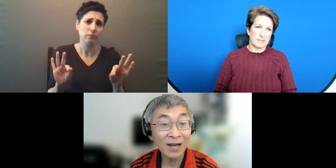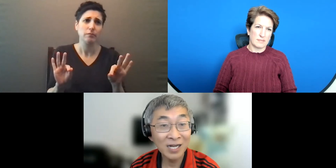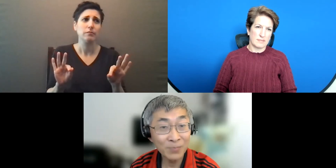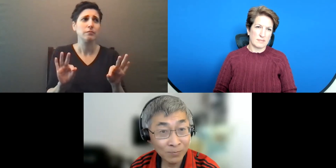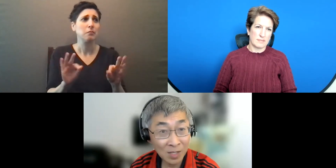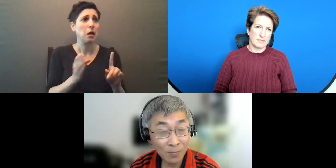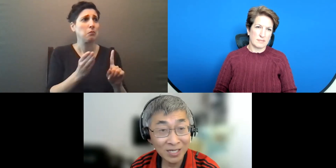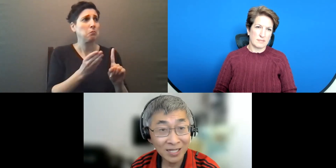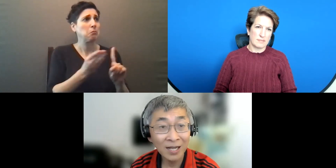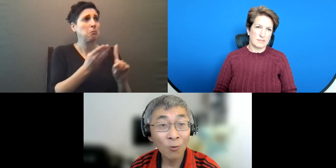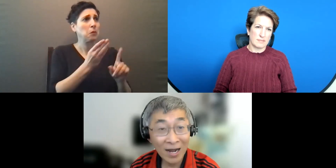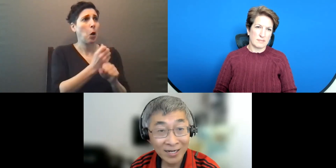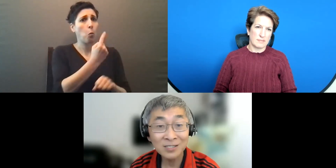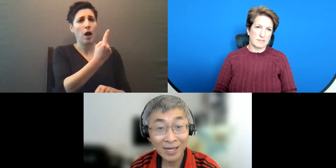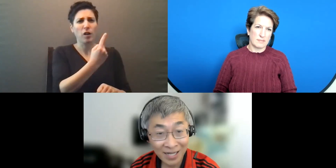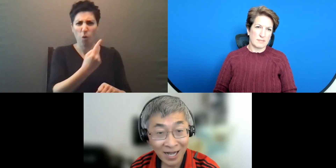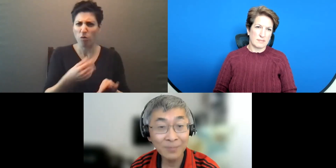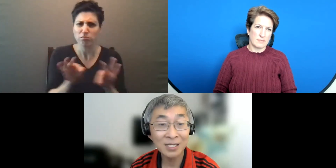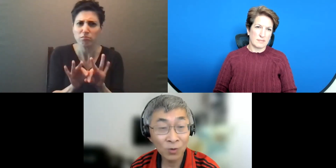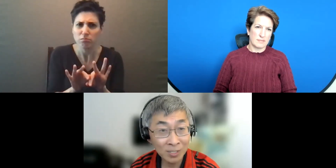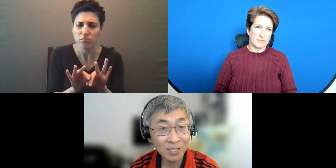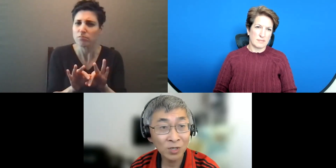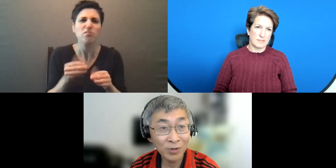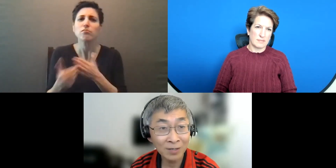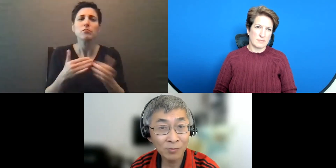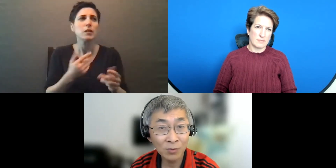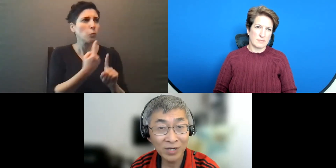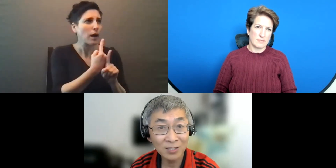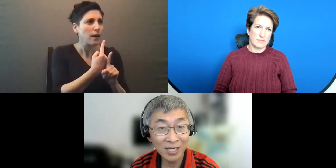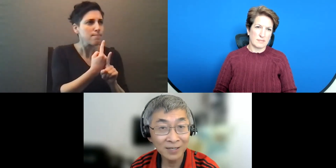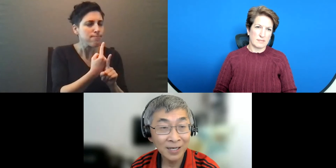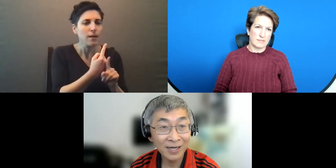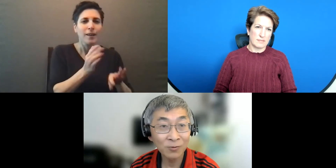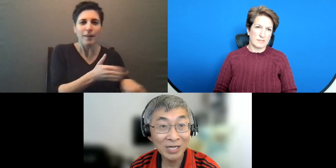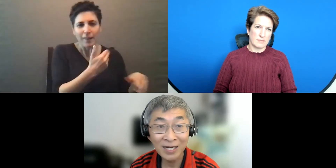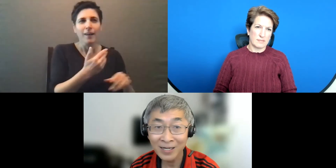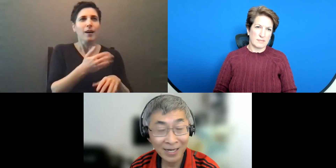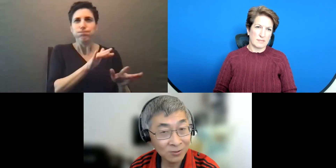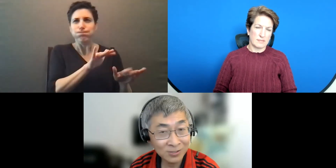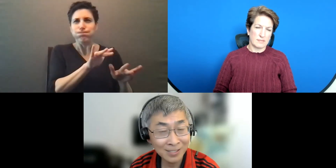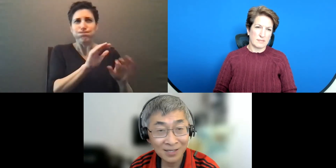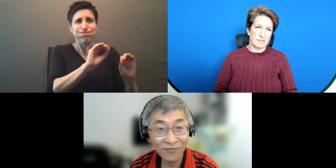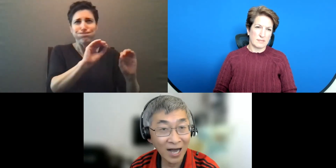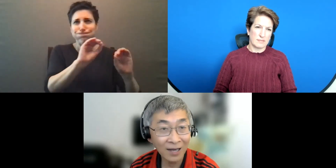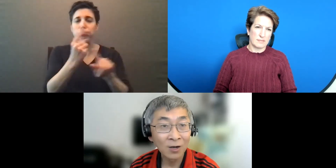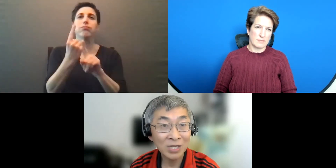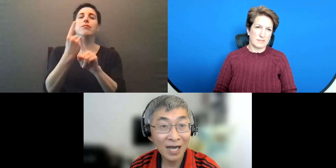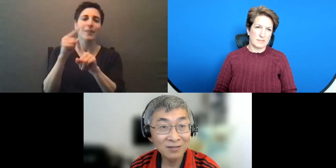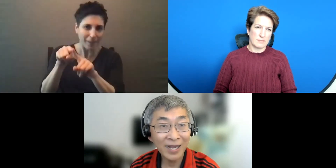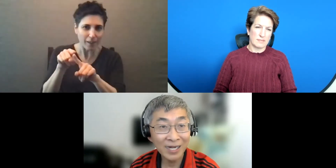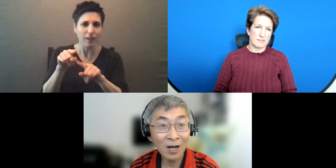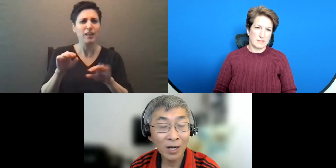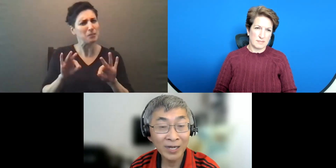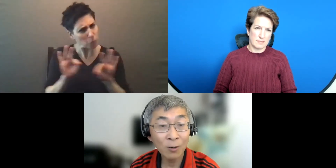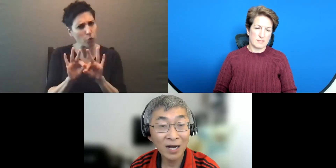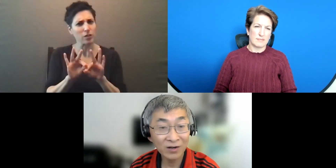and I really mean it. 1 dose at a time. That's what we are doing, and we didn't get to this far without